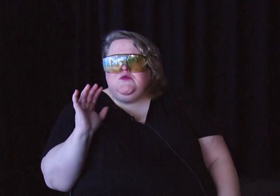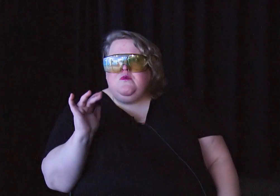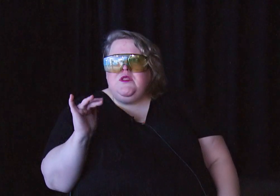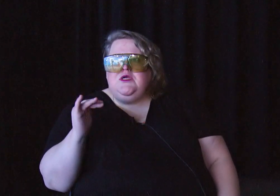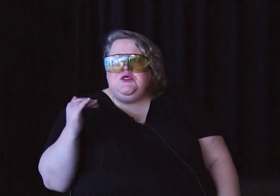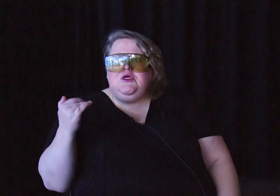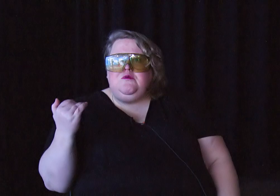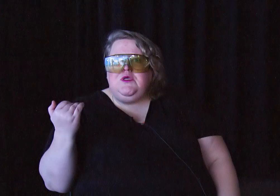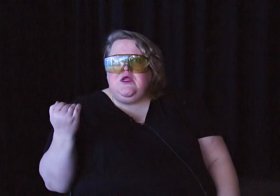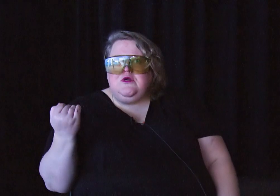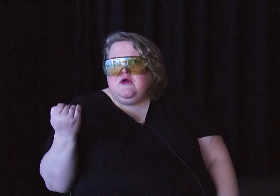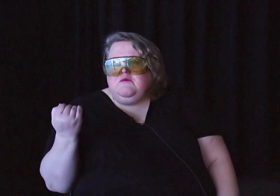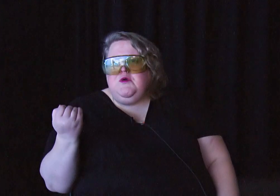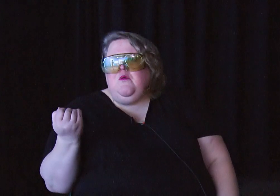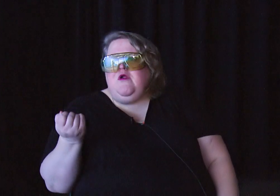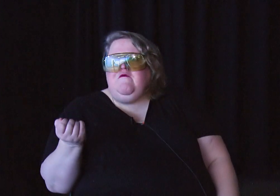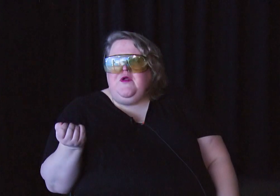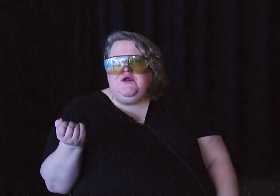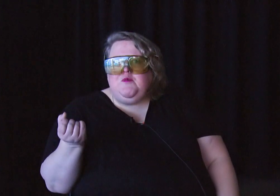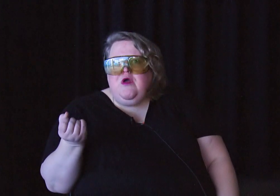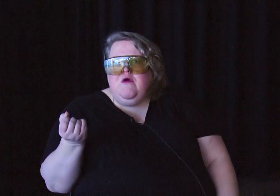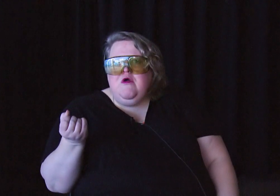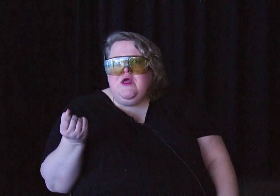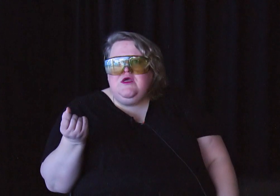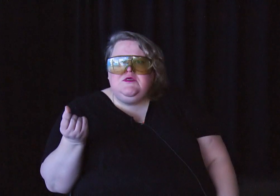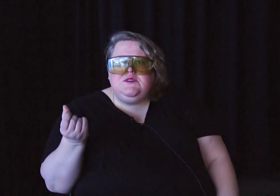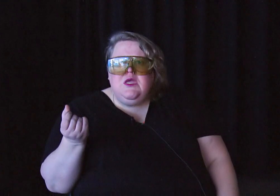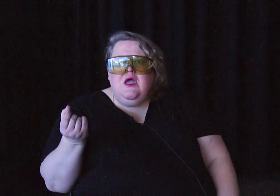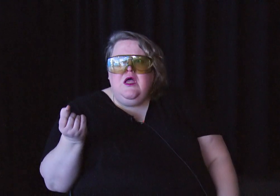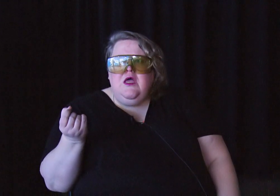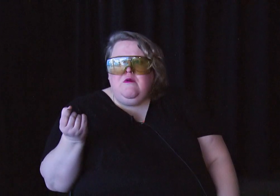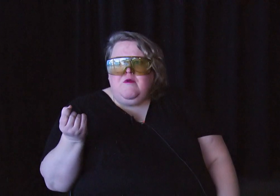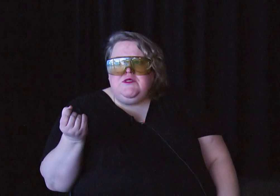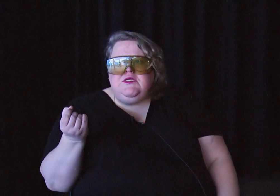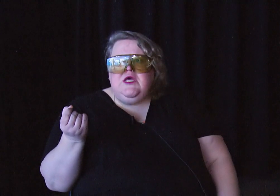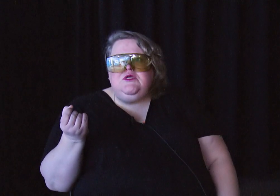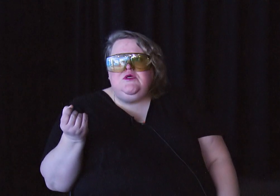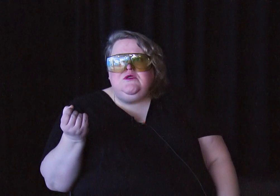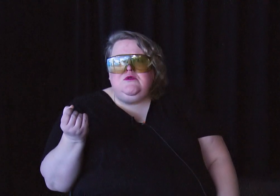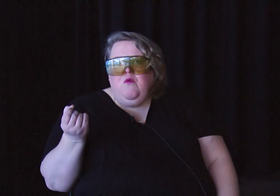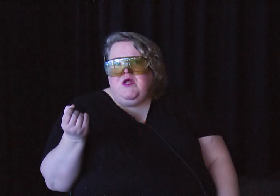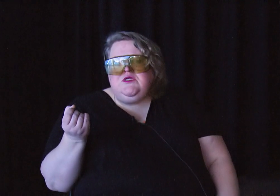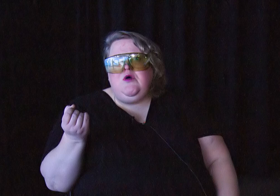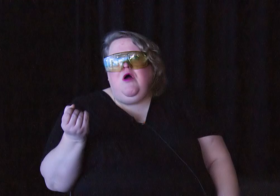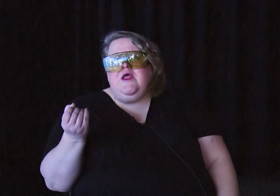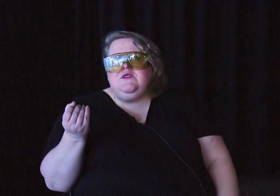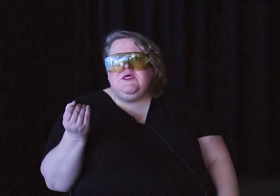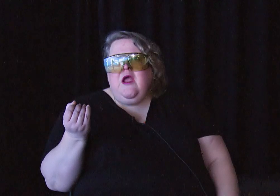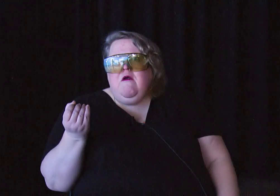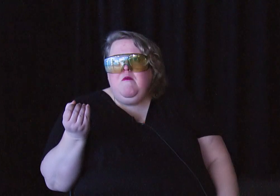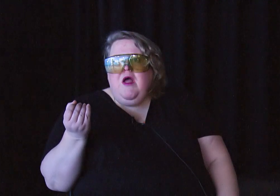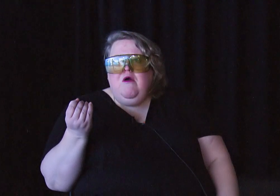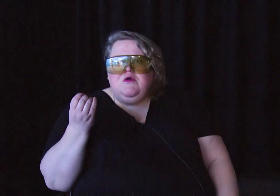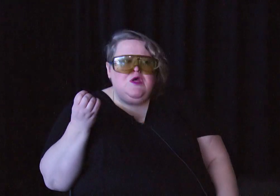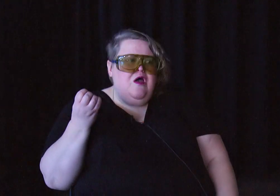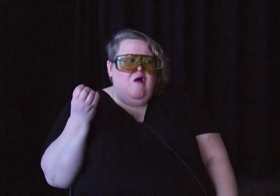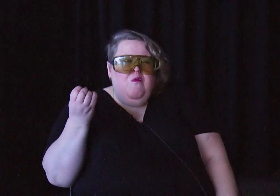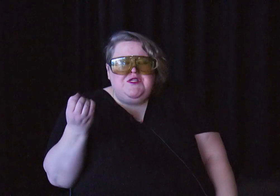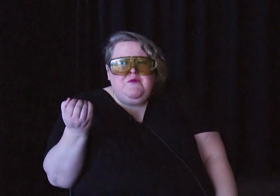really shifted in terms of what are funders' priorities and representation, what does audience care about, what actors